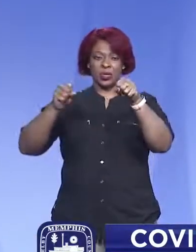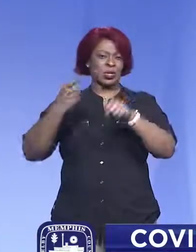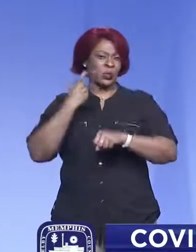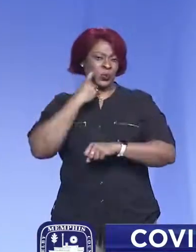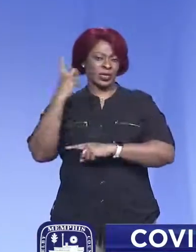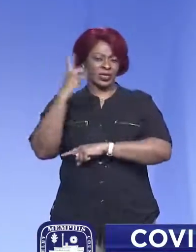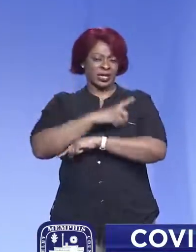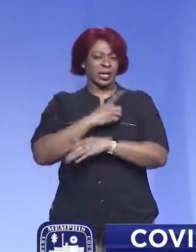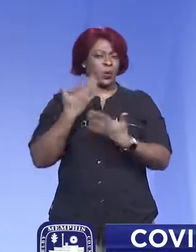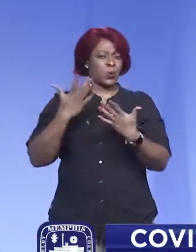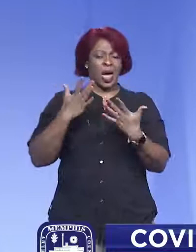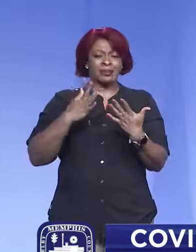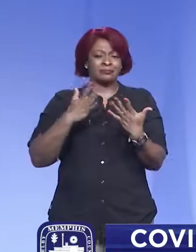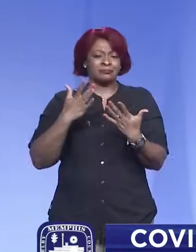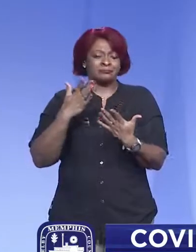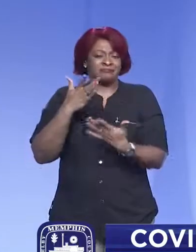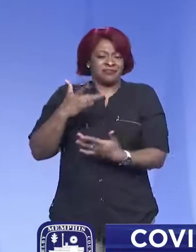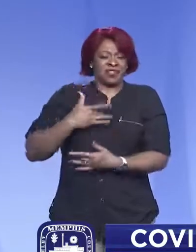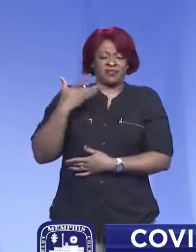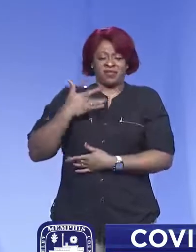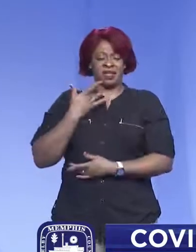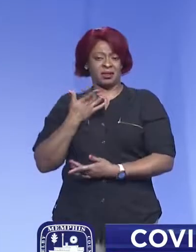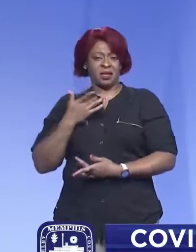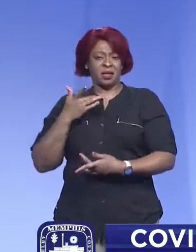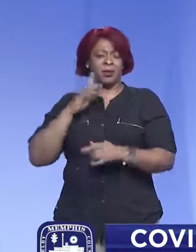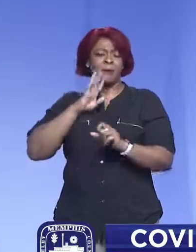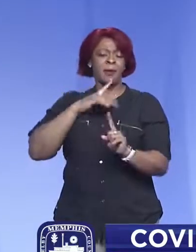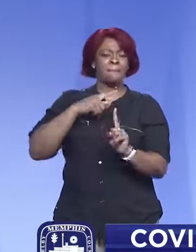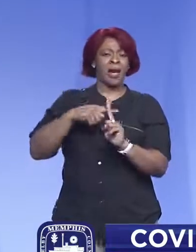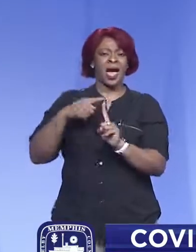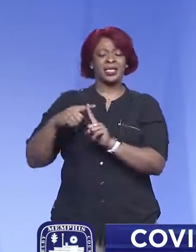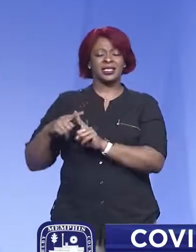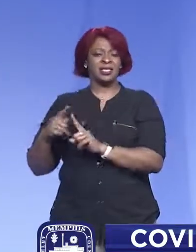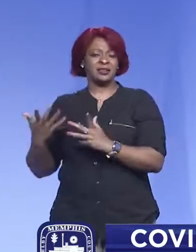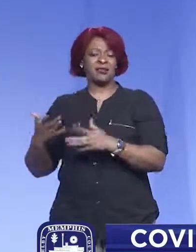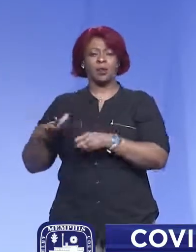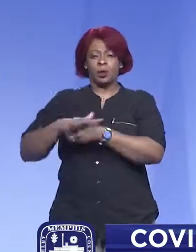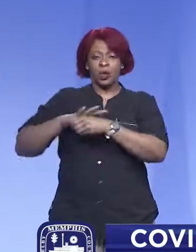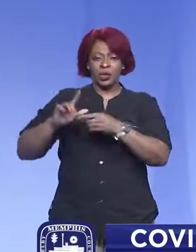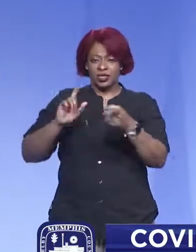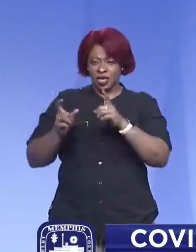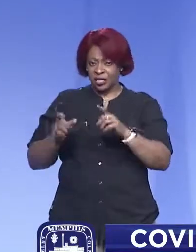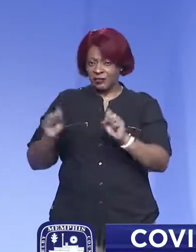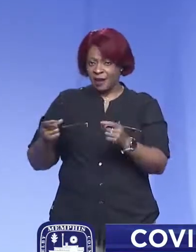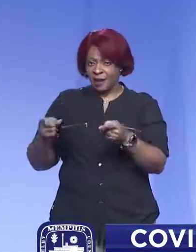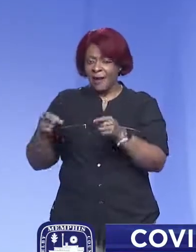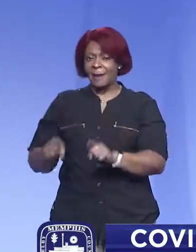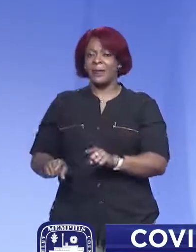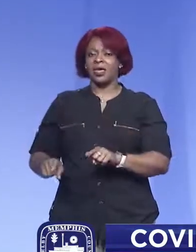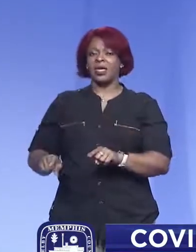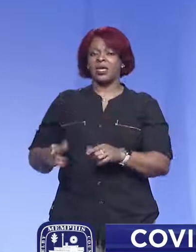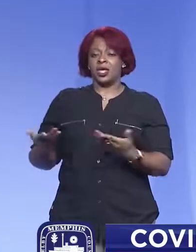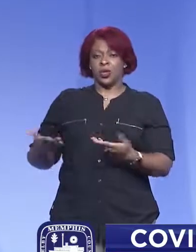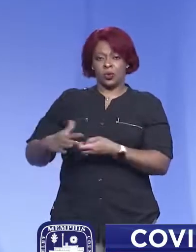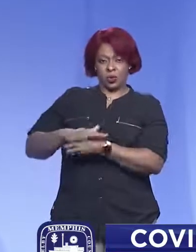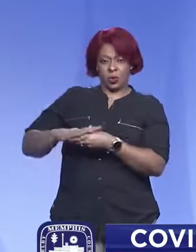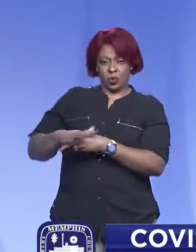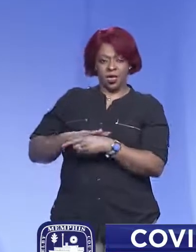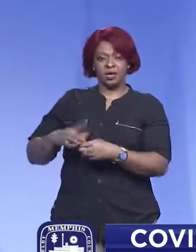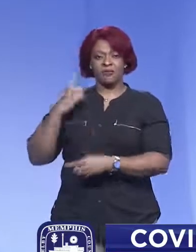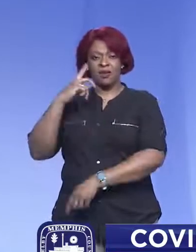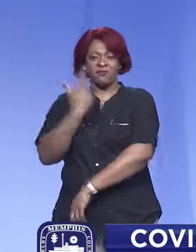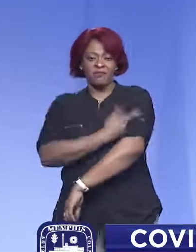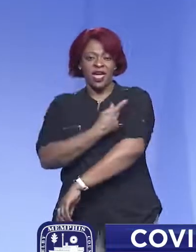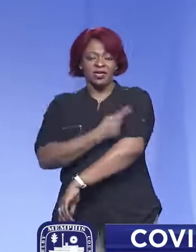what realistically does the health department believe are going to be positive local changes at the local level in terms of